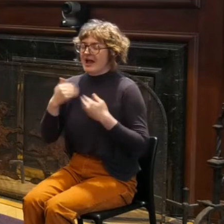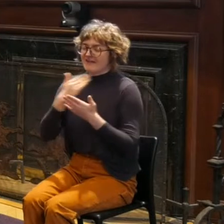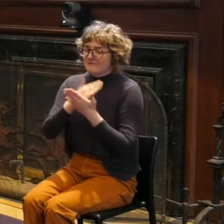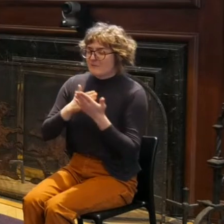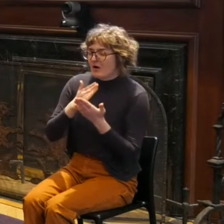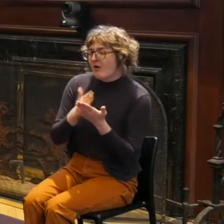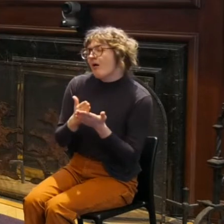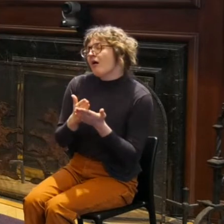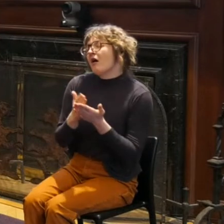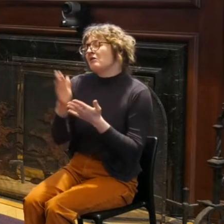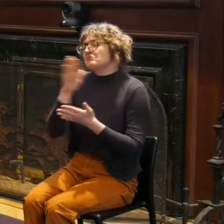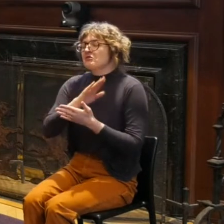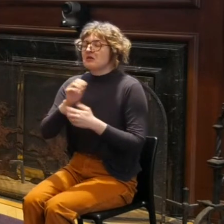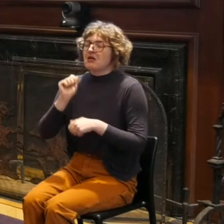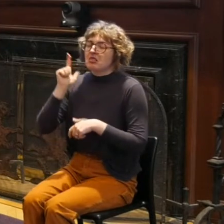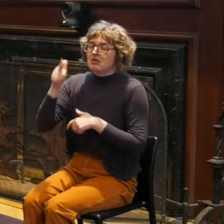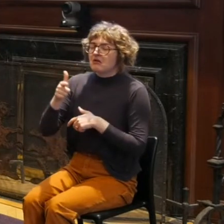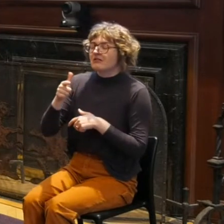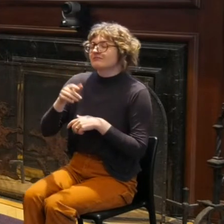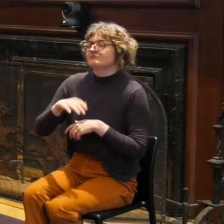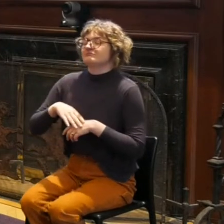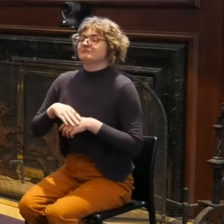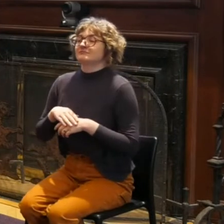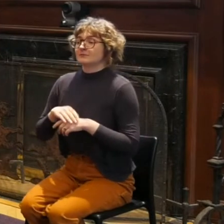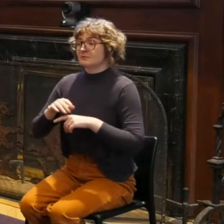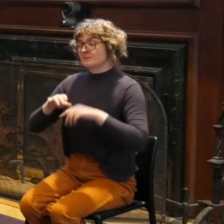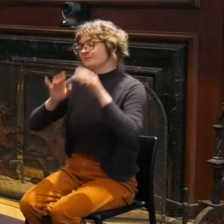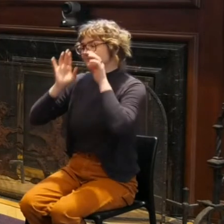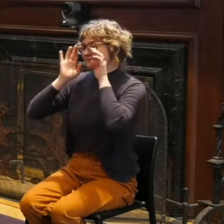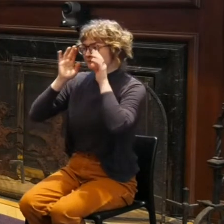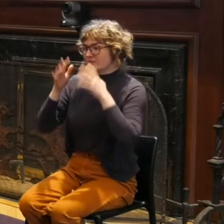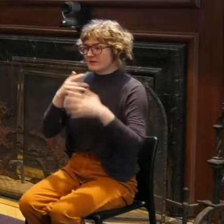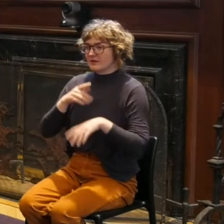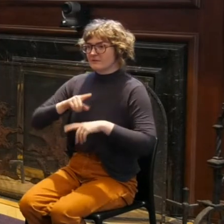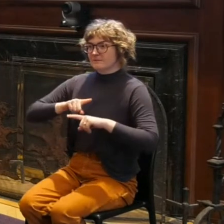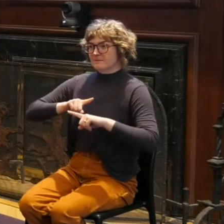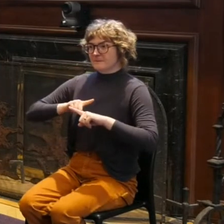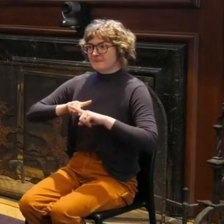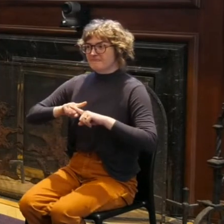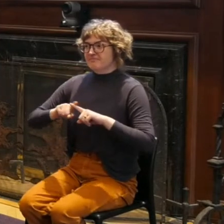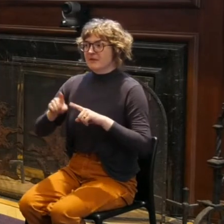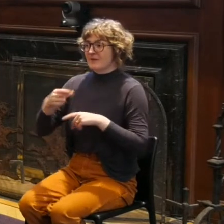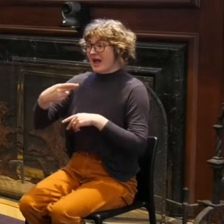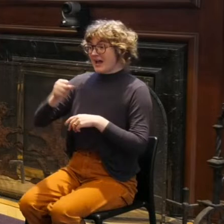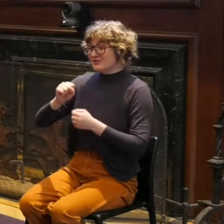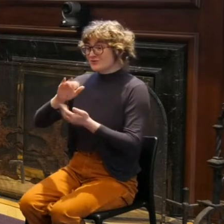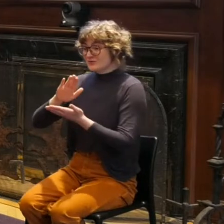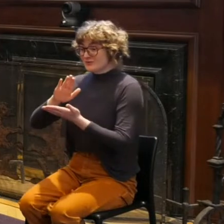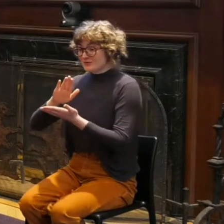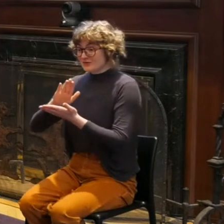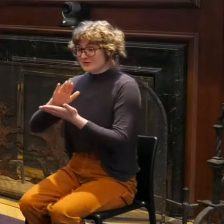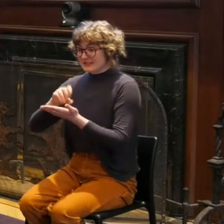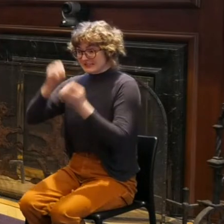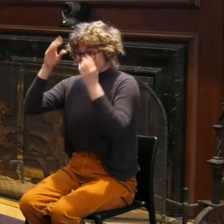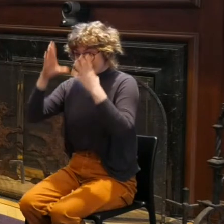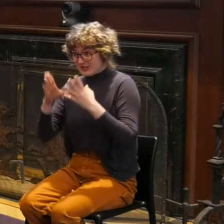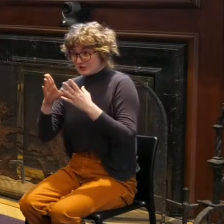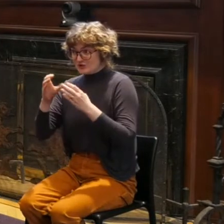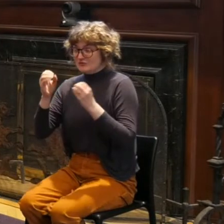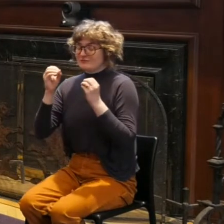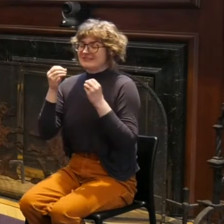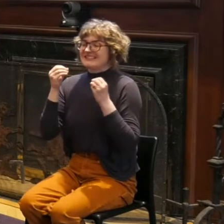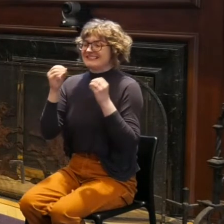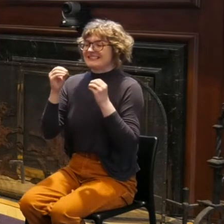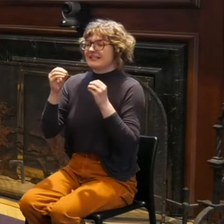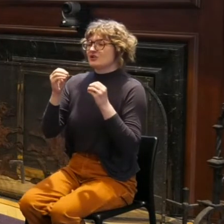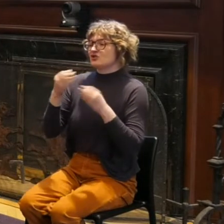they're a little bit longer. But I am a longtime high school teacher. I teach at a high school just right down by the U.S.